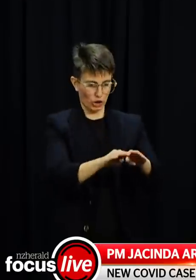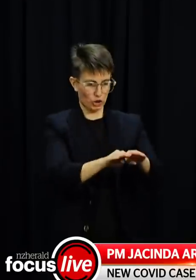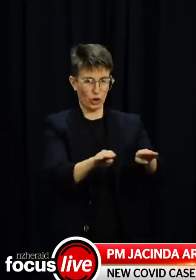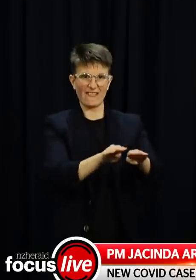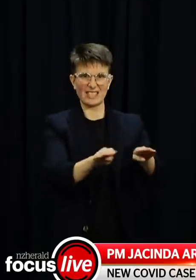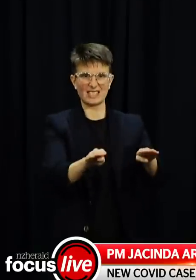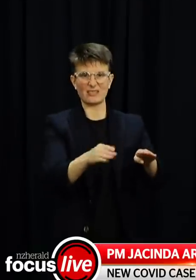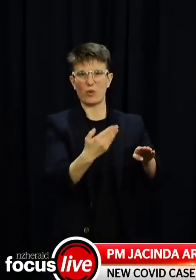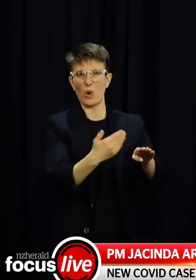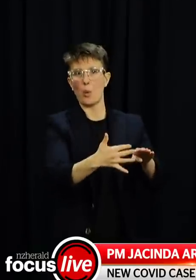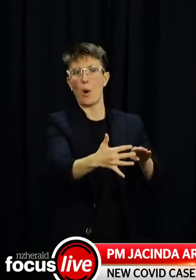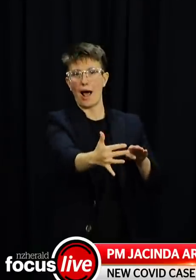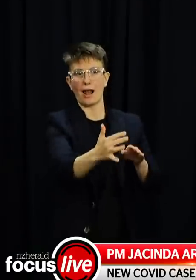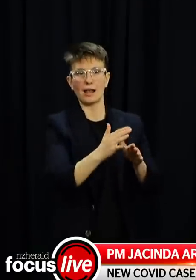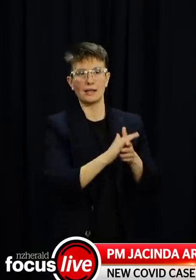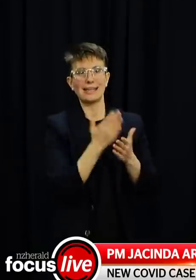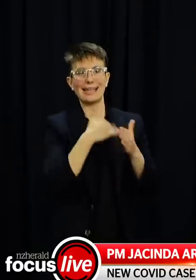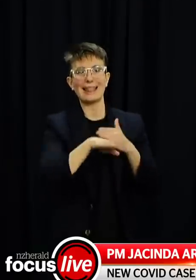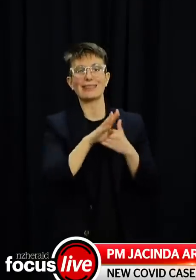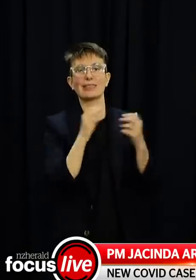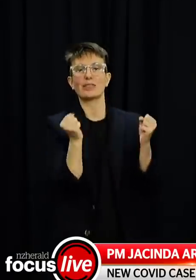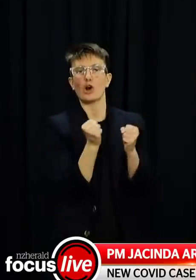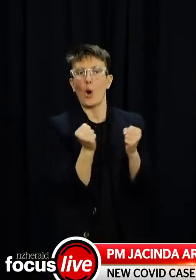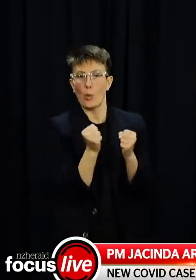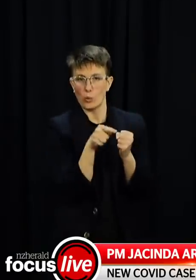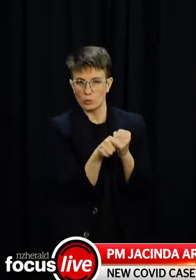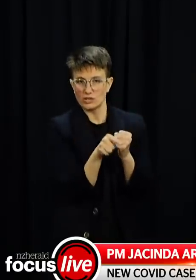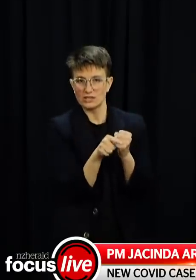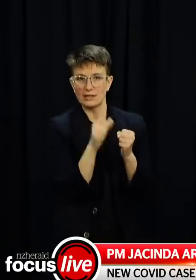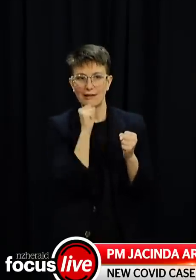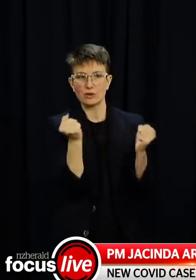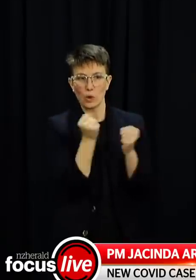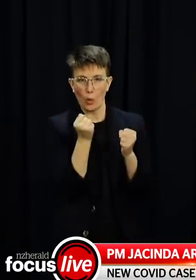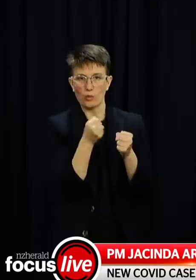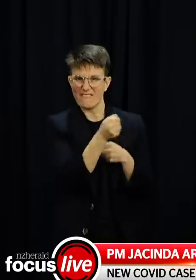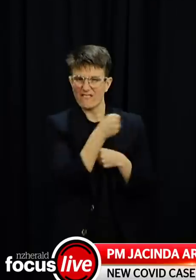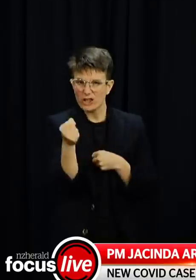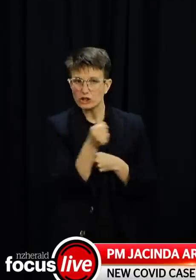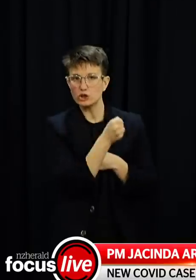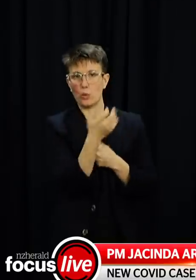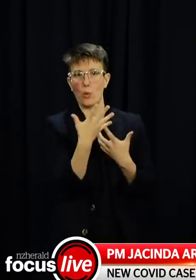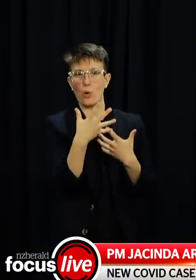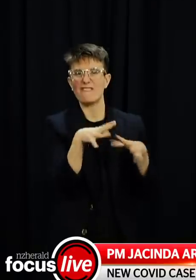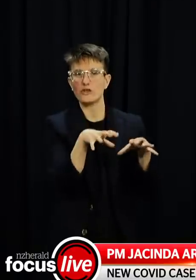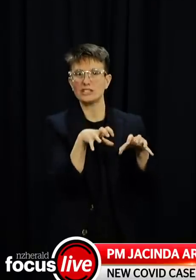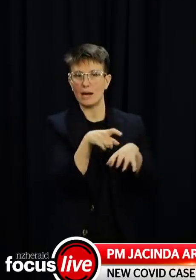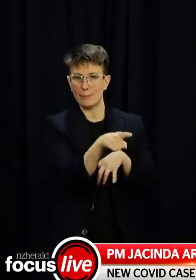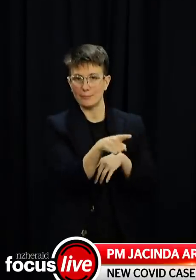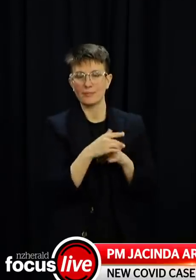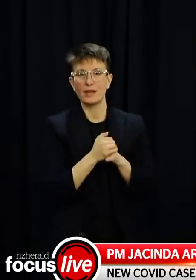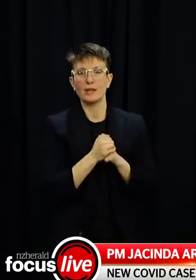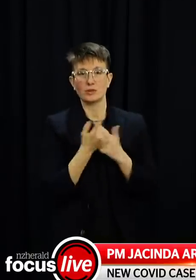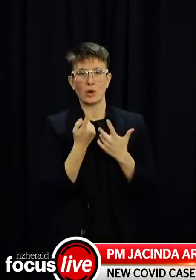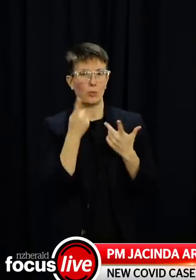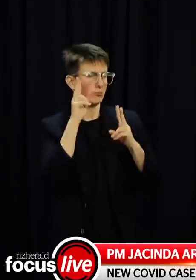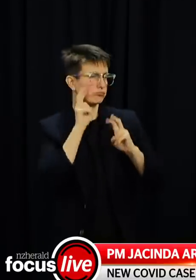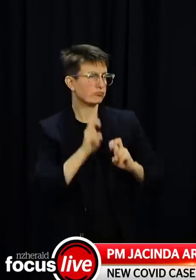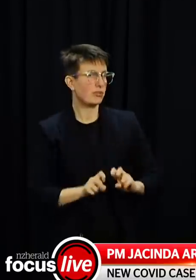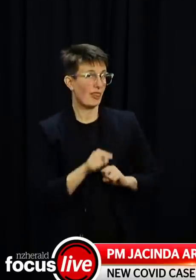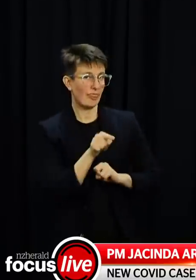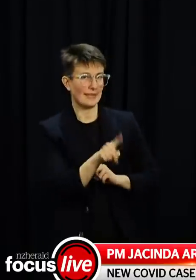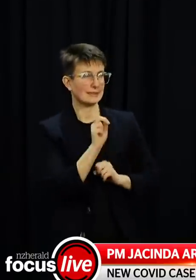Zealanders recently have travelled to other countries and tested positive, the South Korean case being the first one of those and the